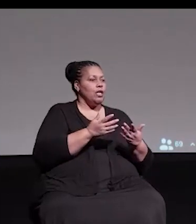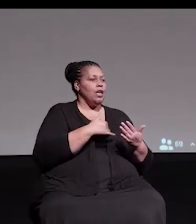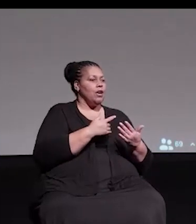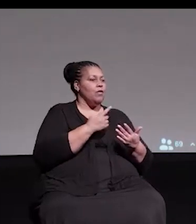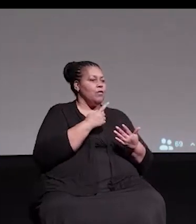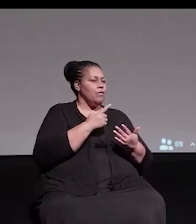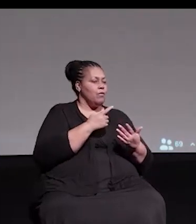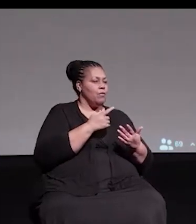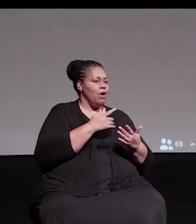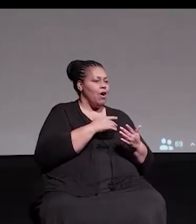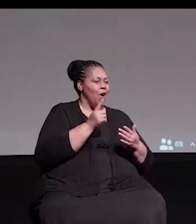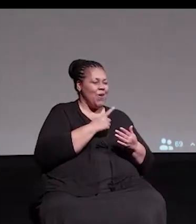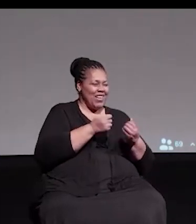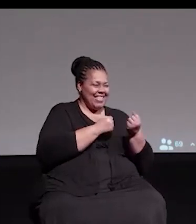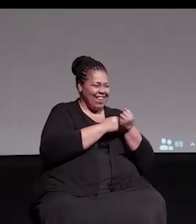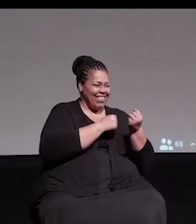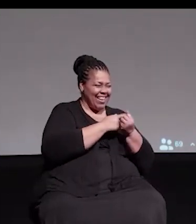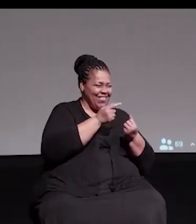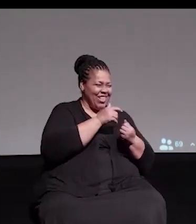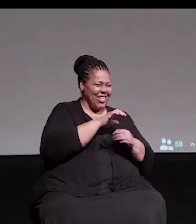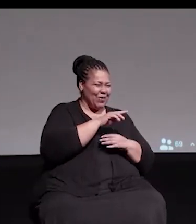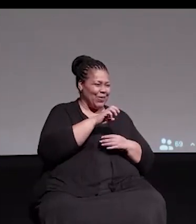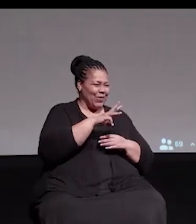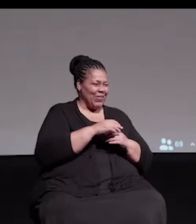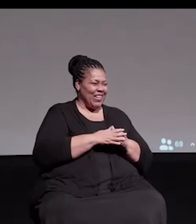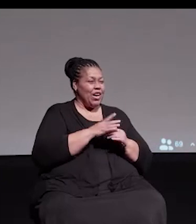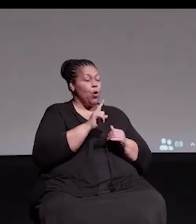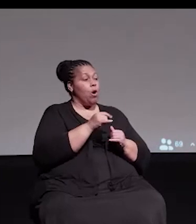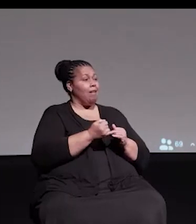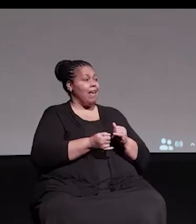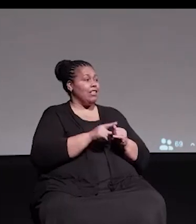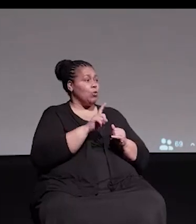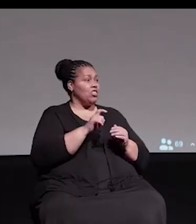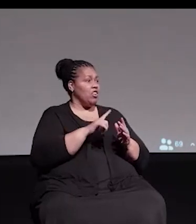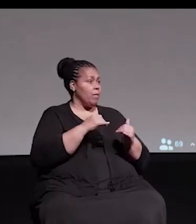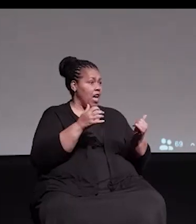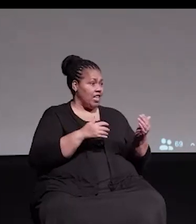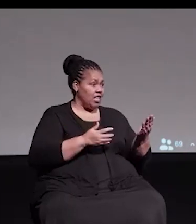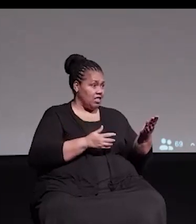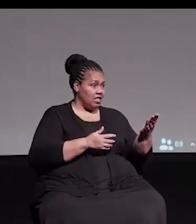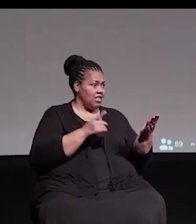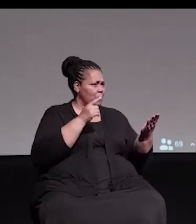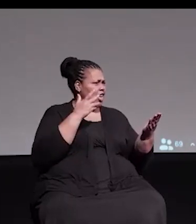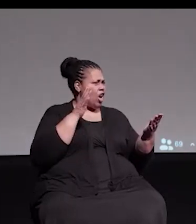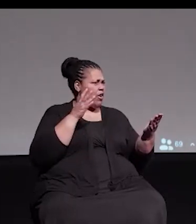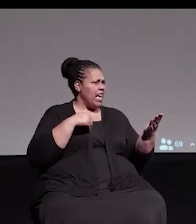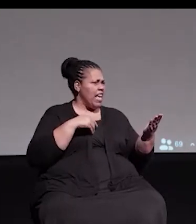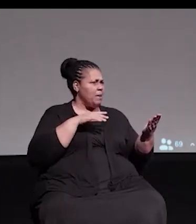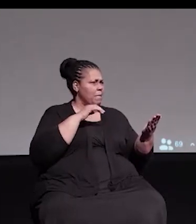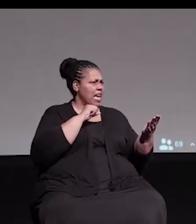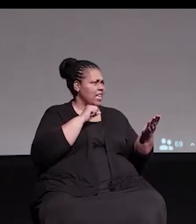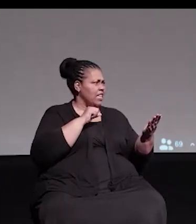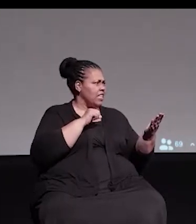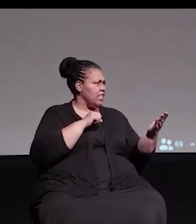Always advocating for your crew. Just one last question from the audience. Does somebody already have a mic?